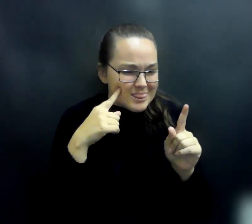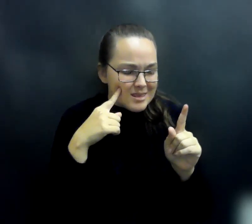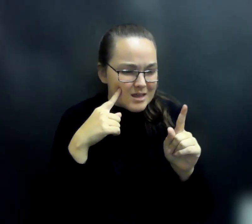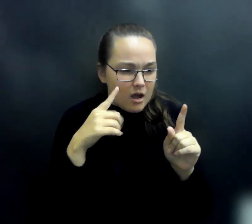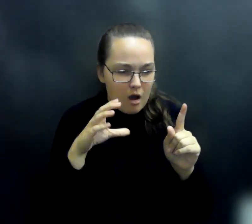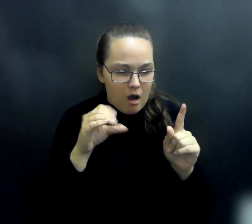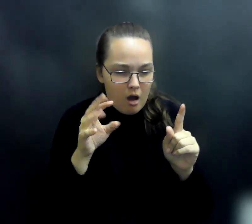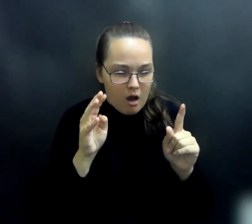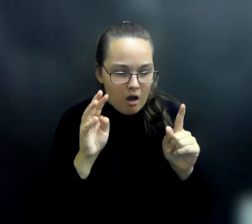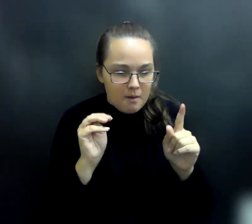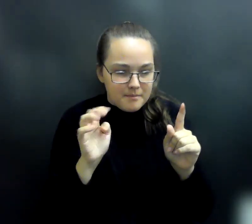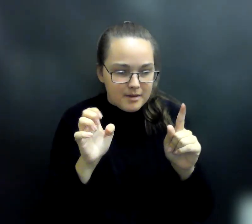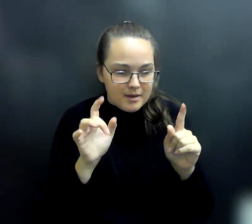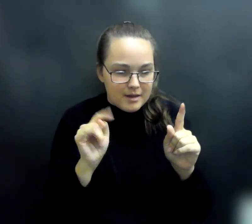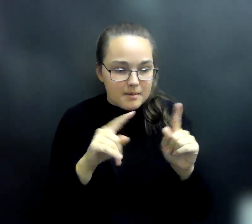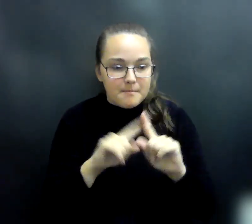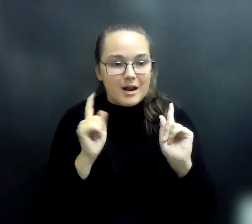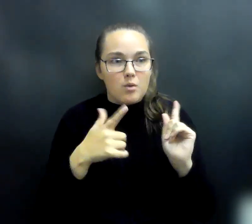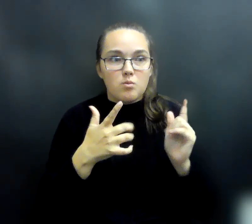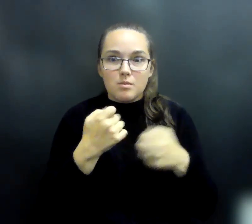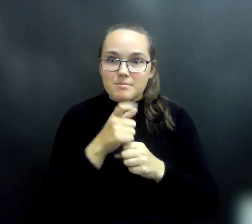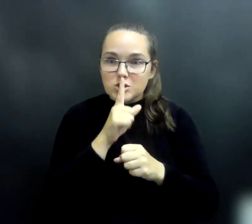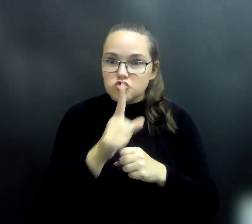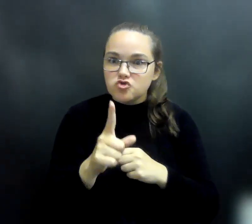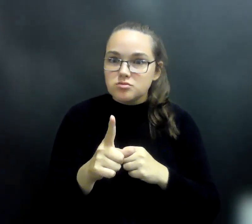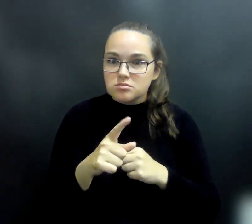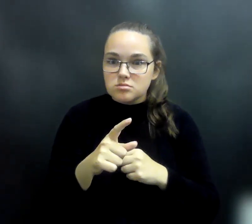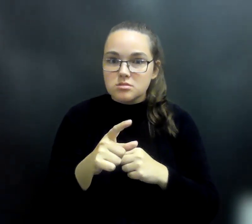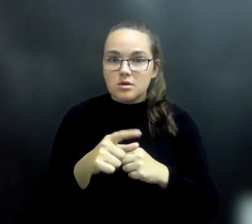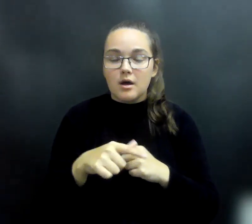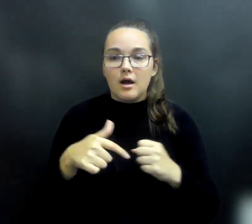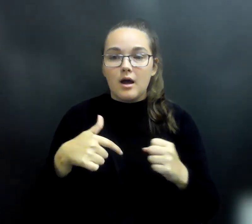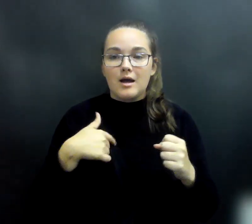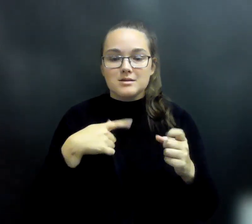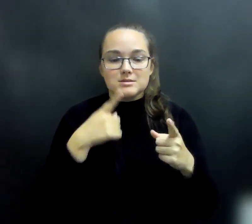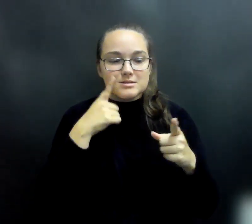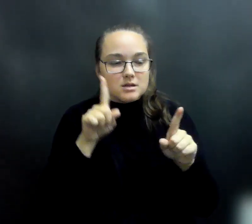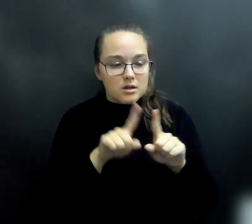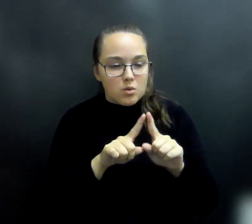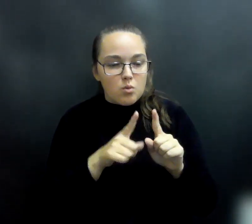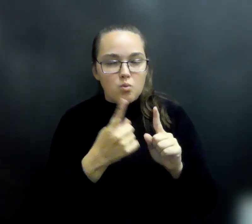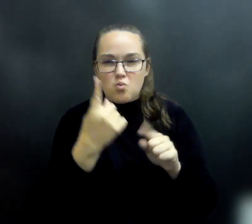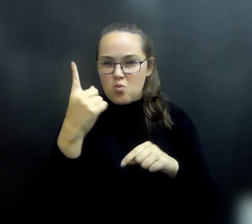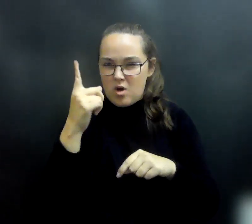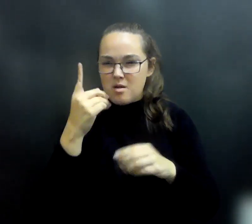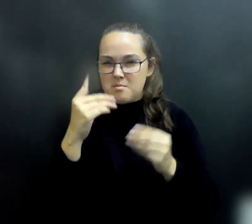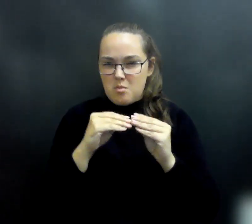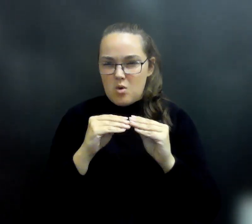comet. But I wanted to be certain. I decided to watch it for one more night before announcing my